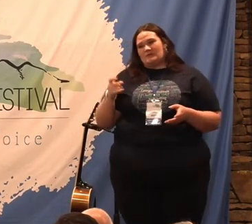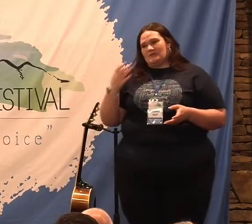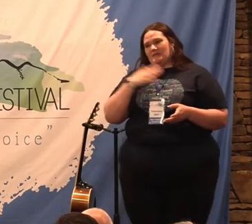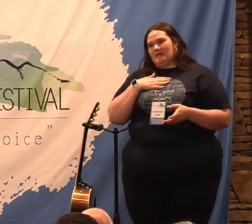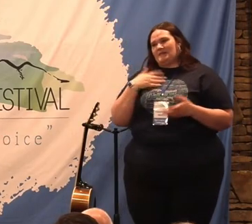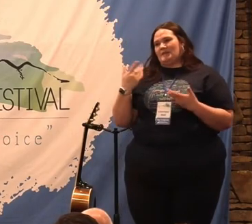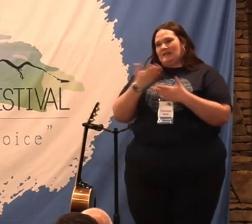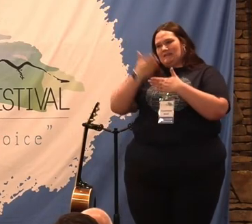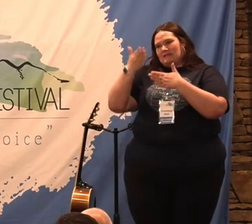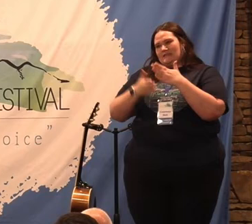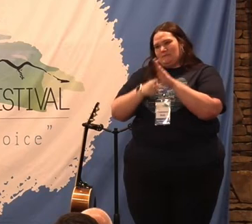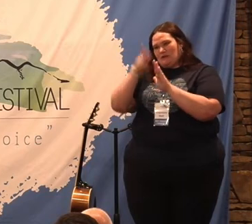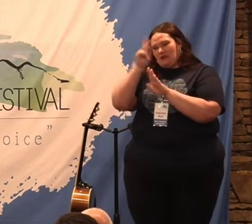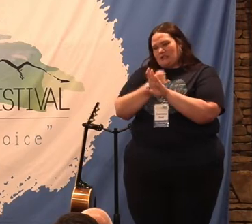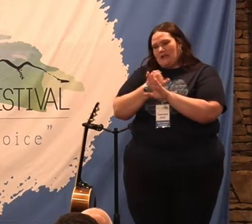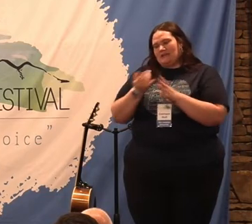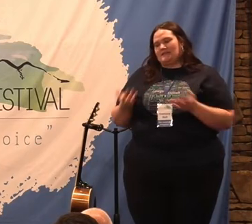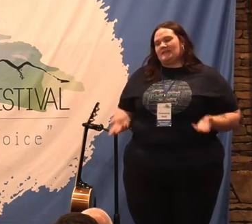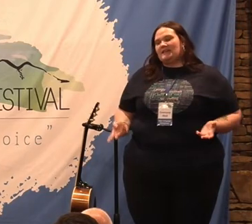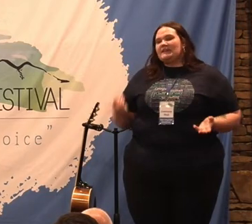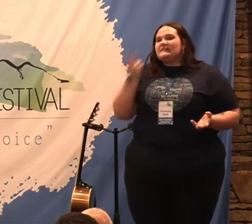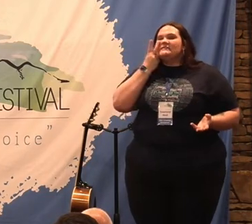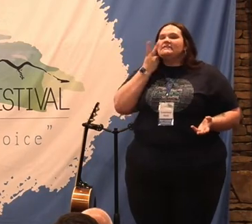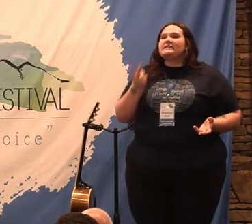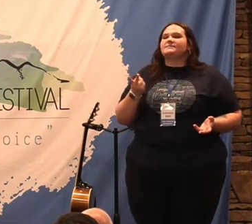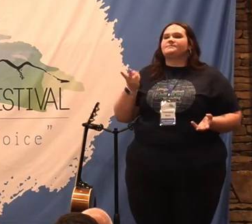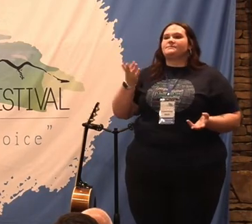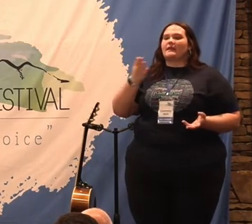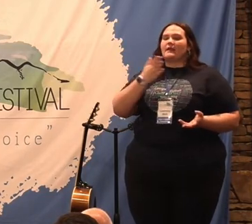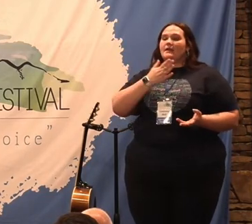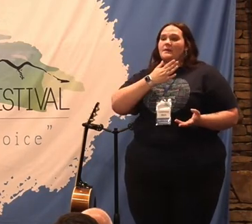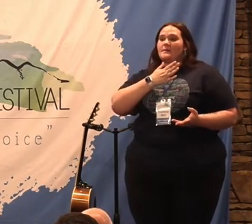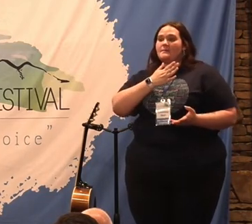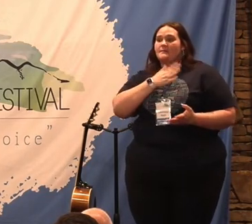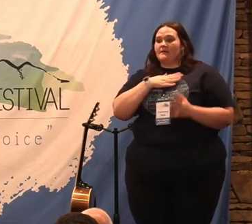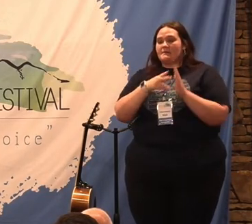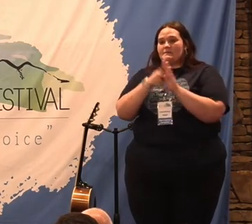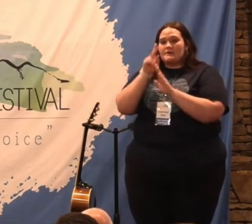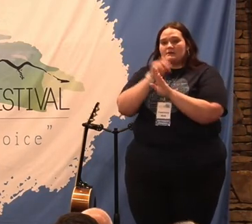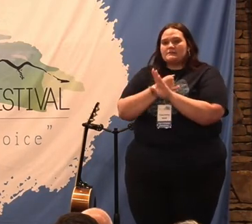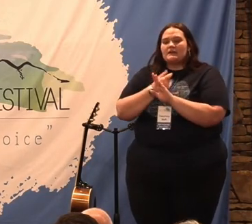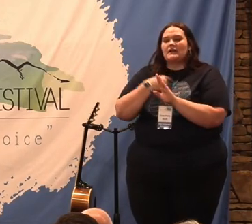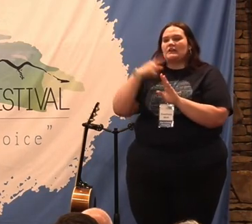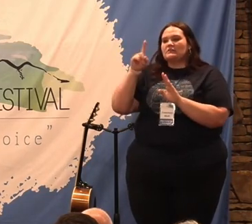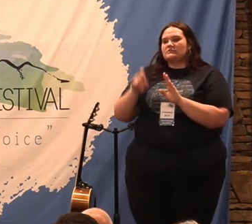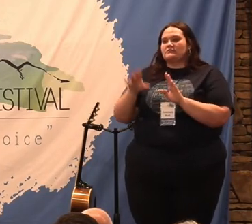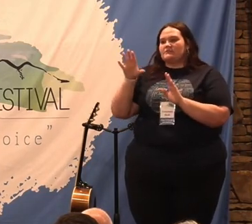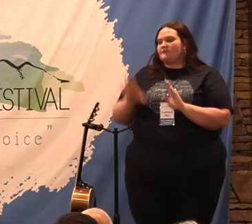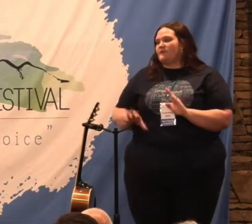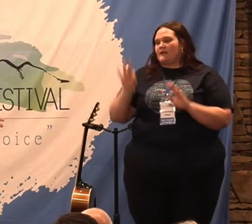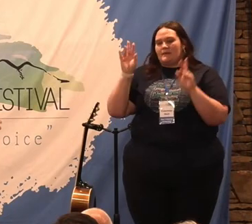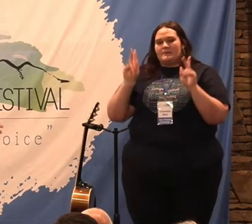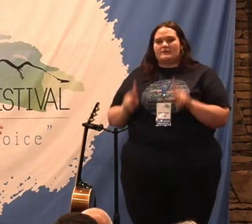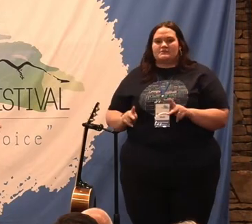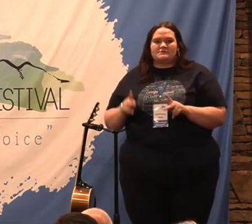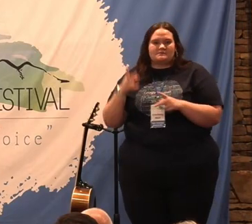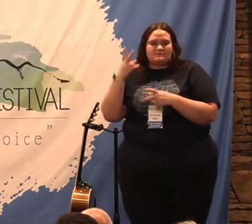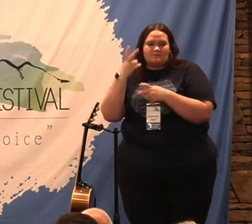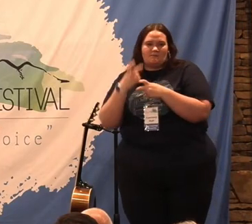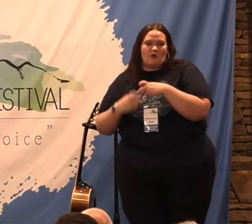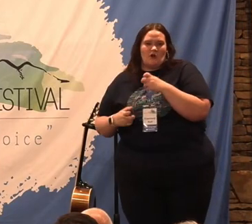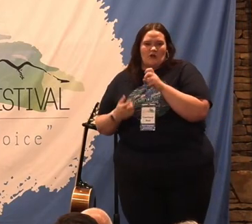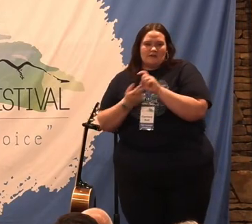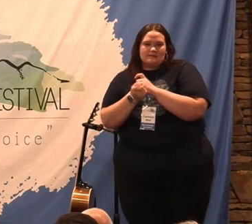capstone project. See, the assignment is I'm to find a disconsolate ingenue, a martyr, if